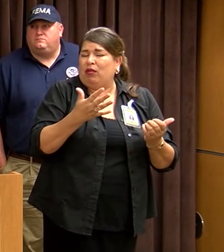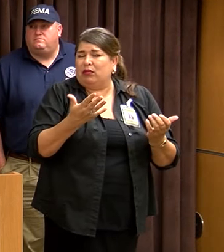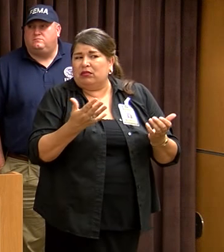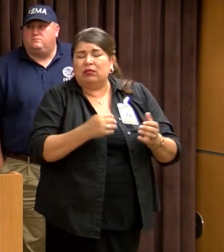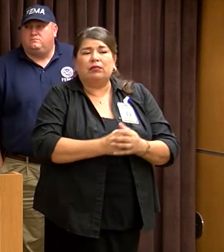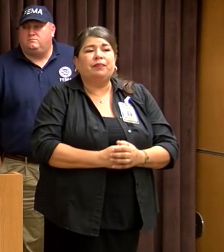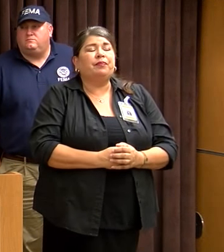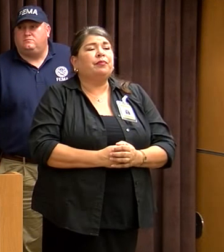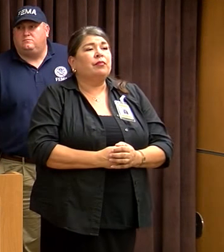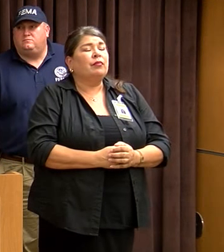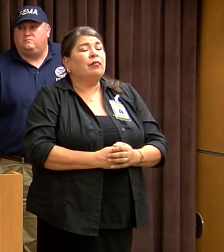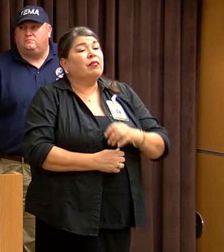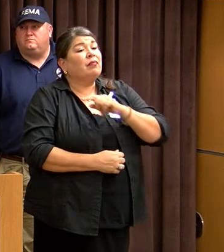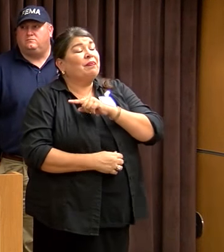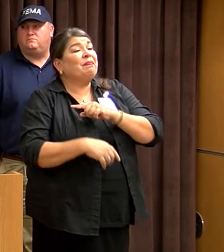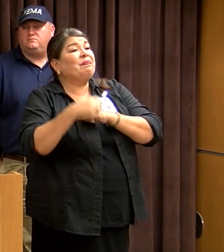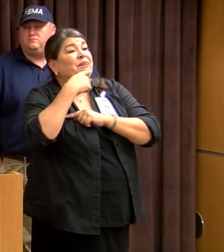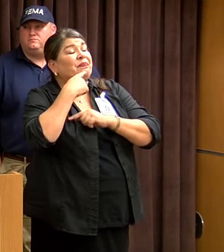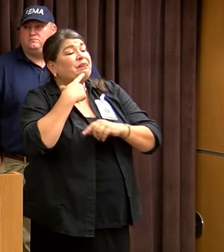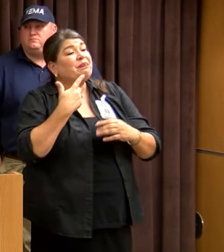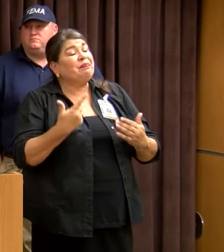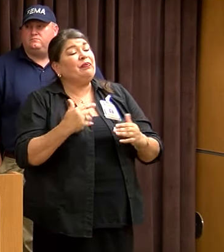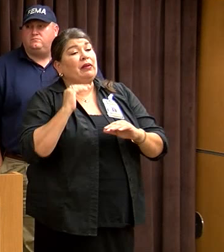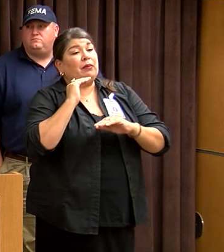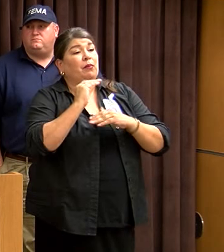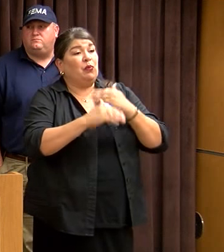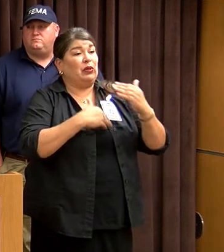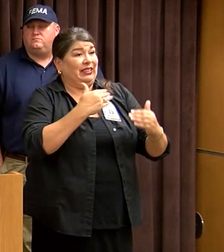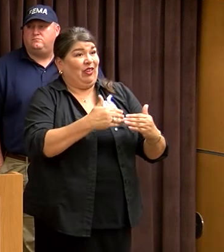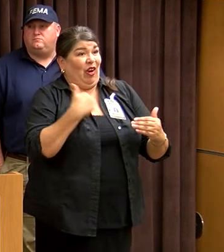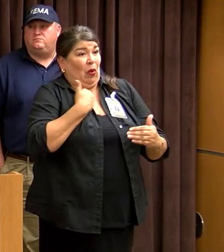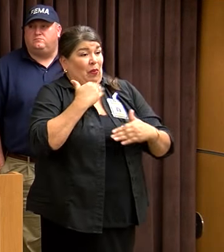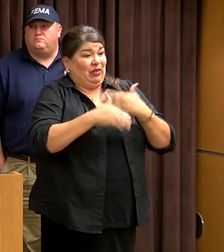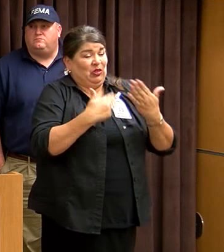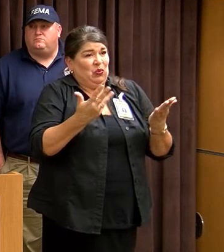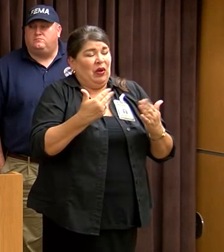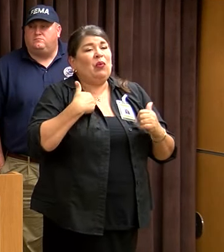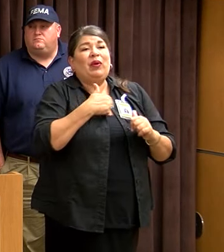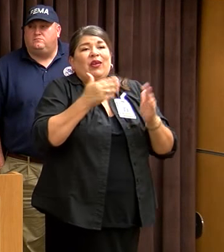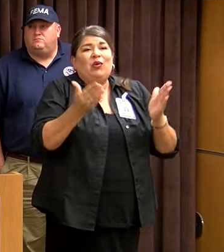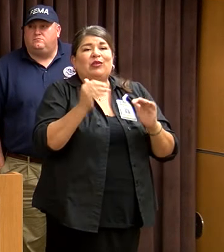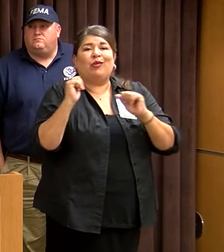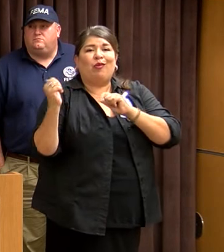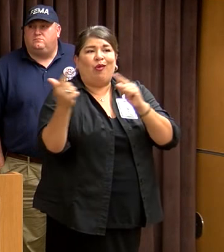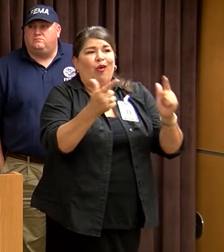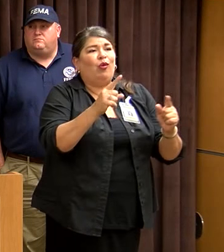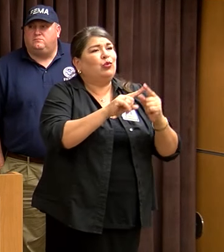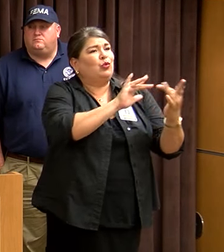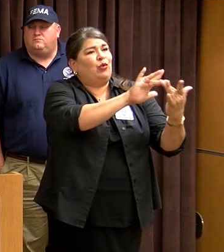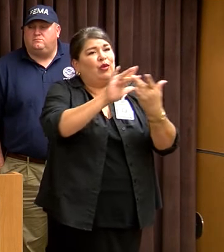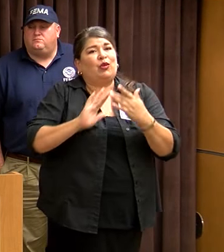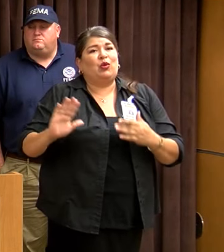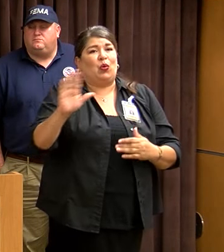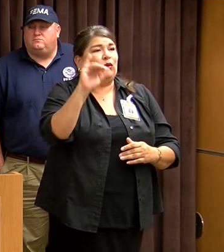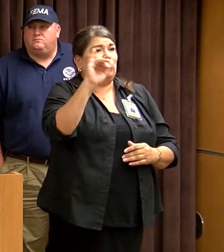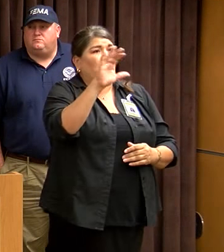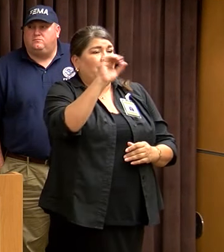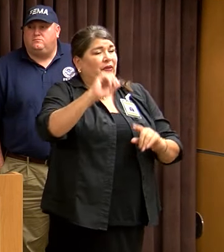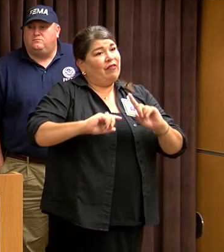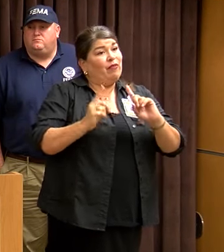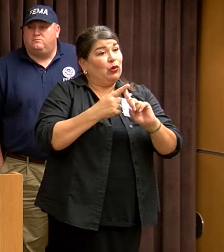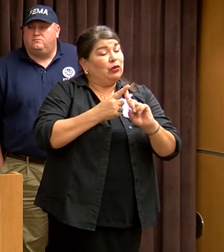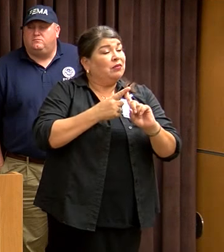Right, so procedurally, I think we need to understand that we encourage everyone to go through their insurance first so that they can